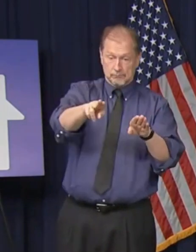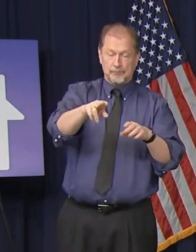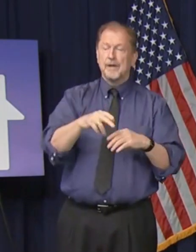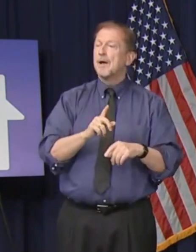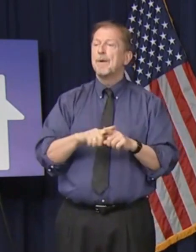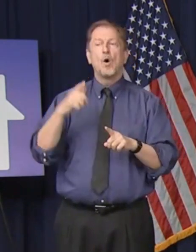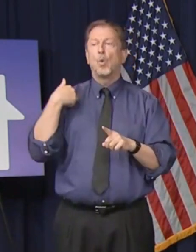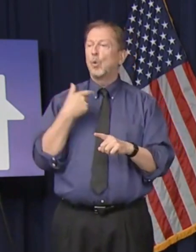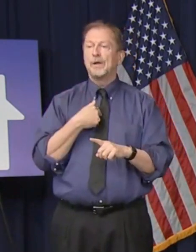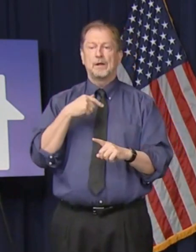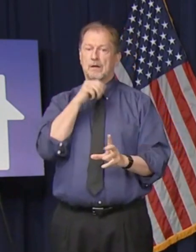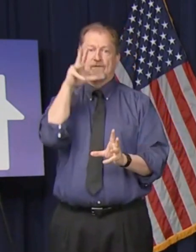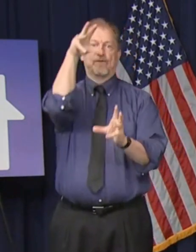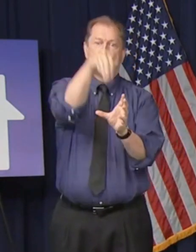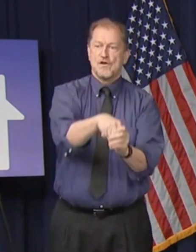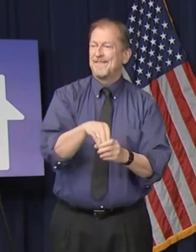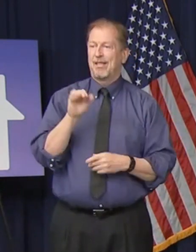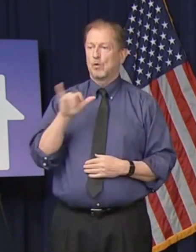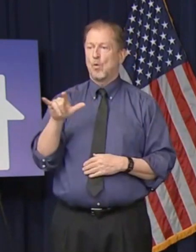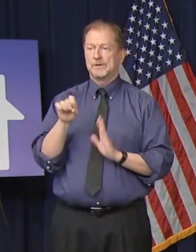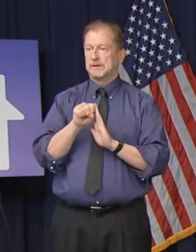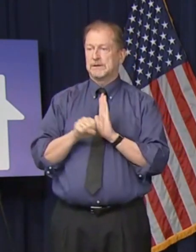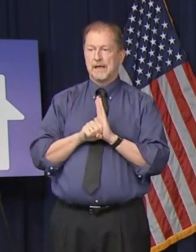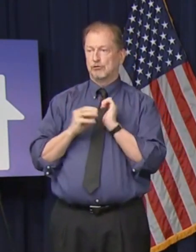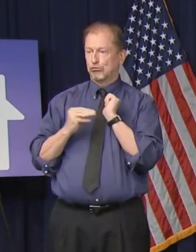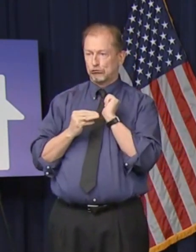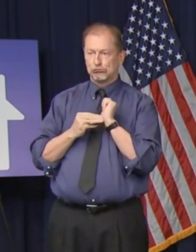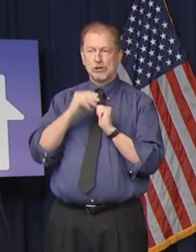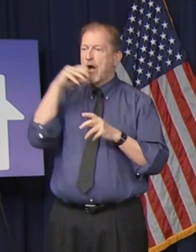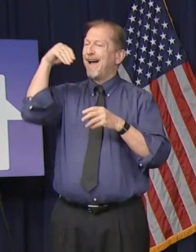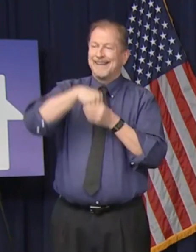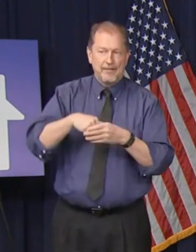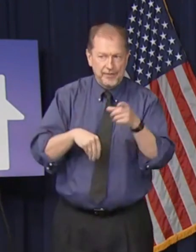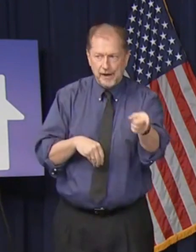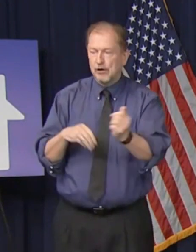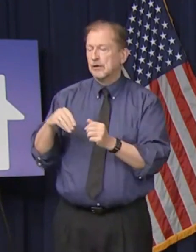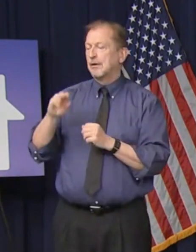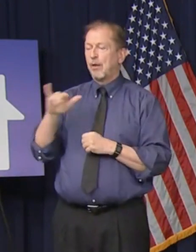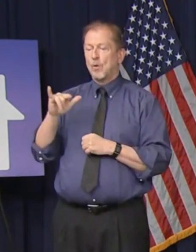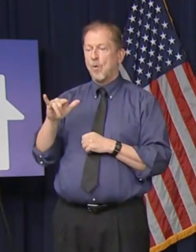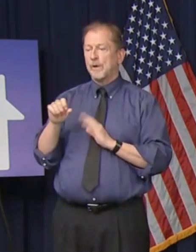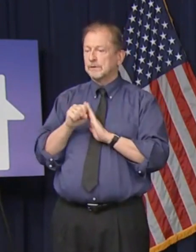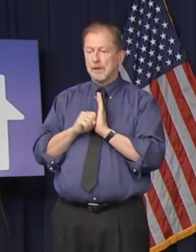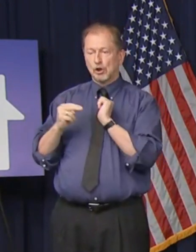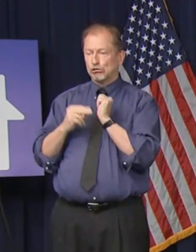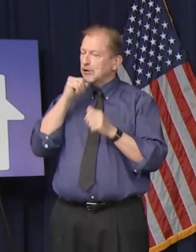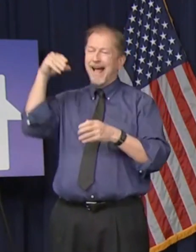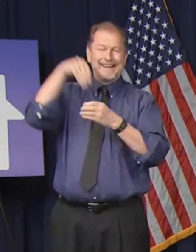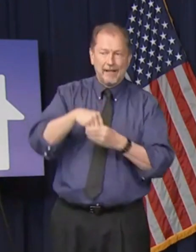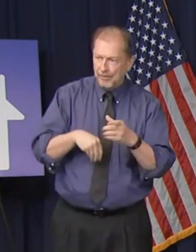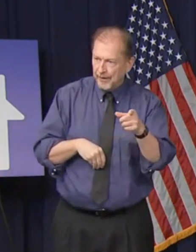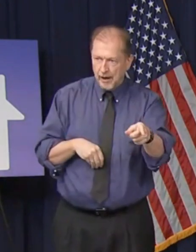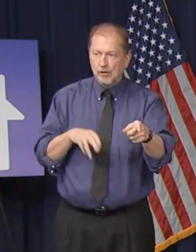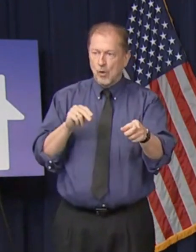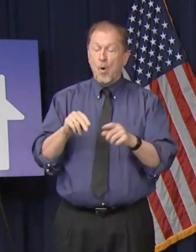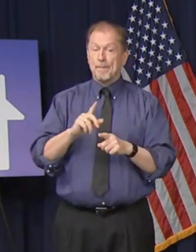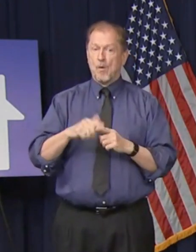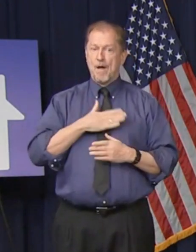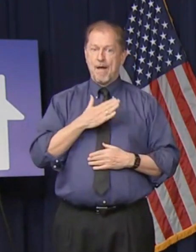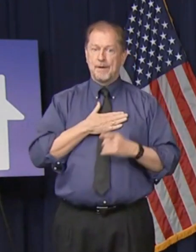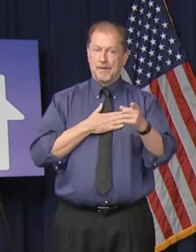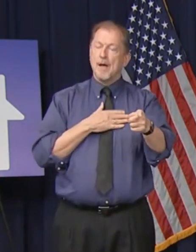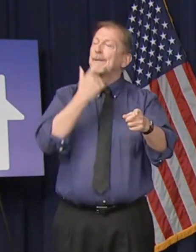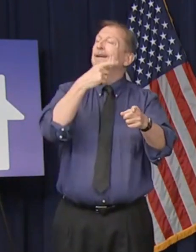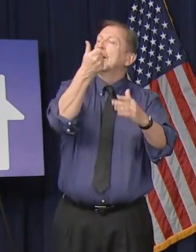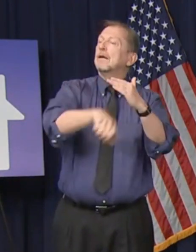ones directly treating in those facilities. They are independent, obviously, but we're happy for the collaboration,